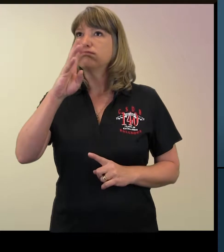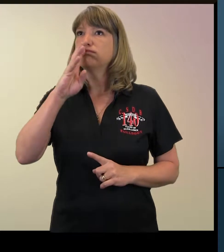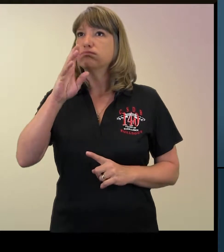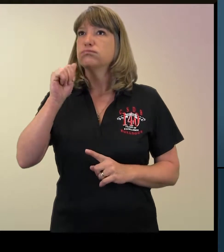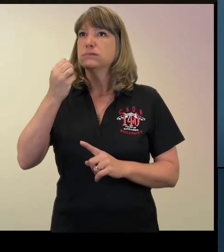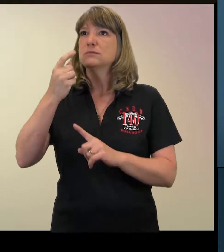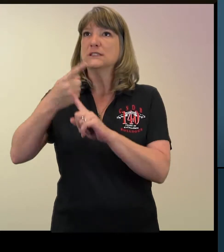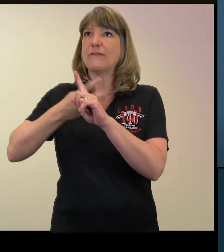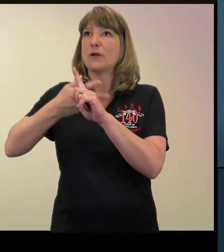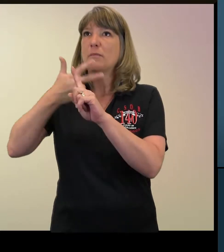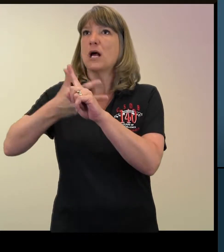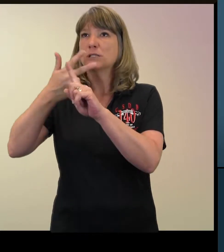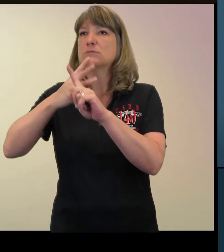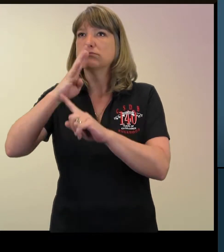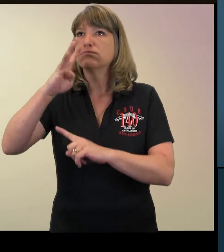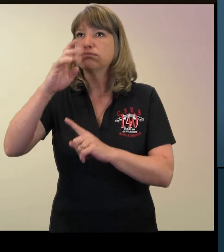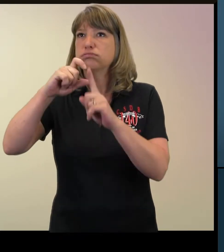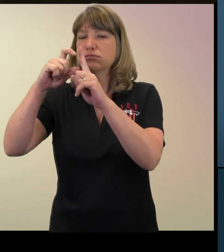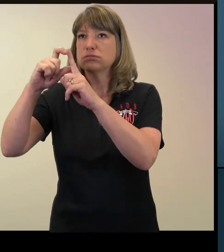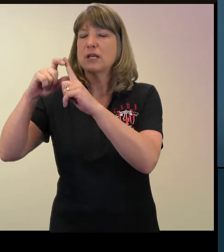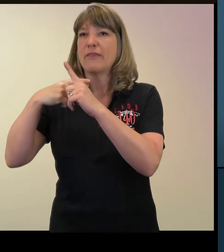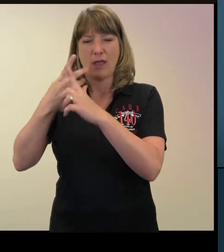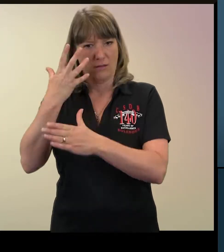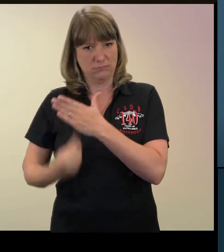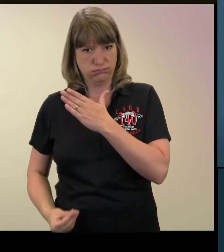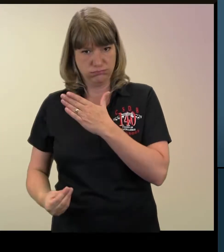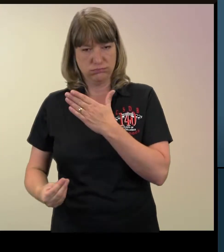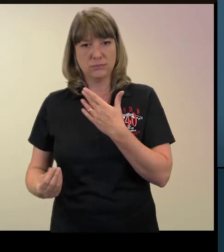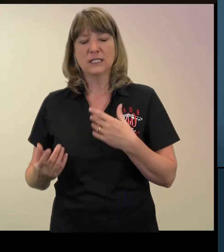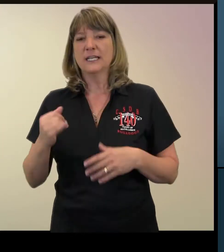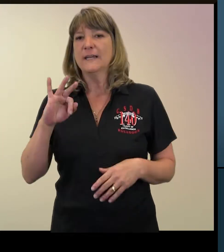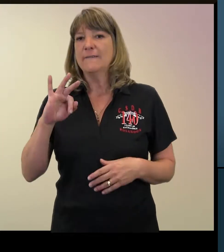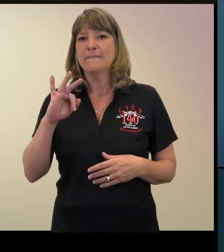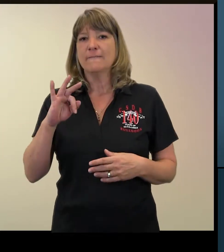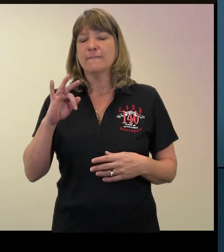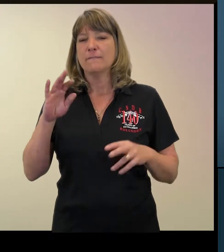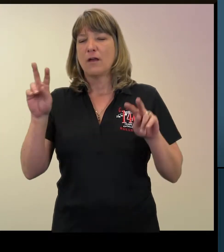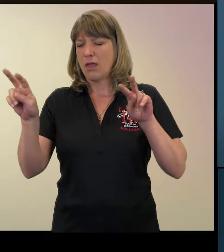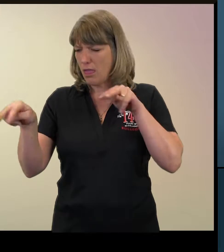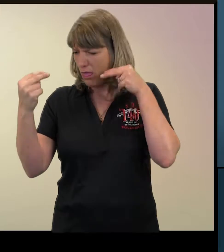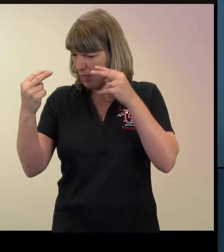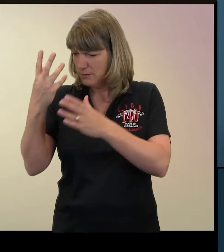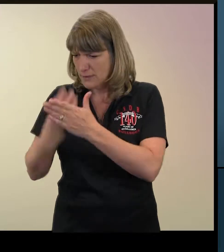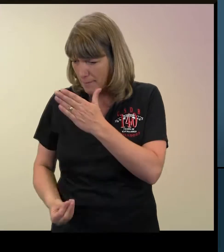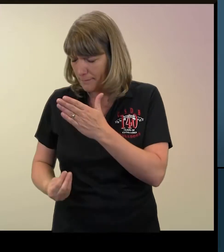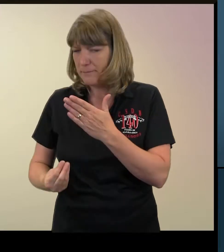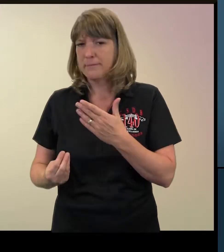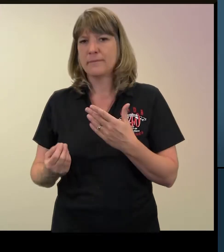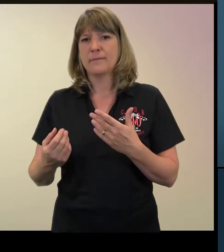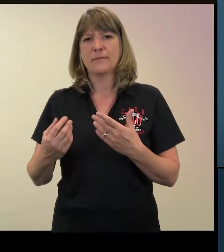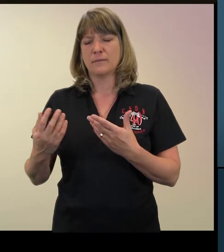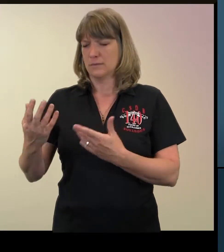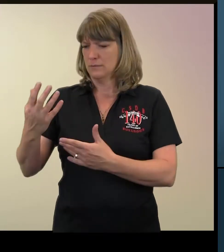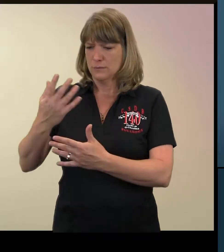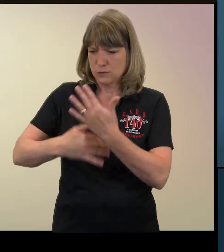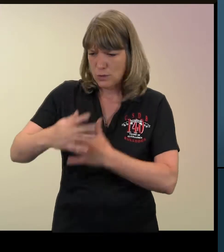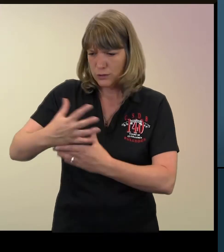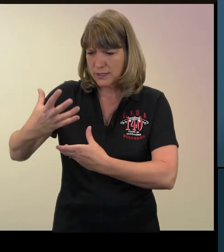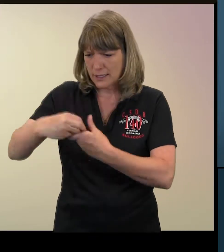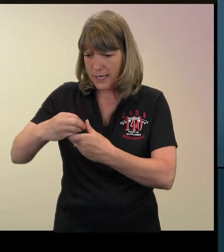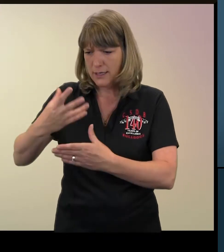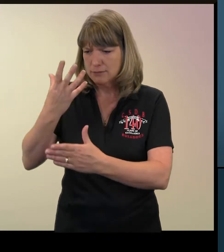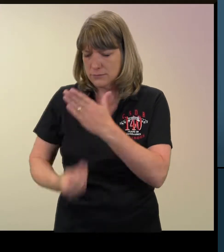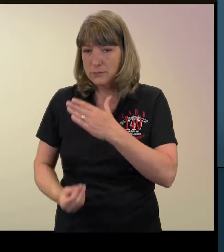months spontaneously in different contexts, if they stop making eye contact and stop being socially engaged, or if they lose